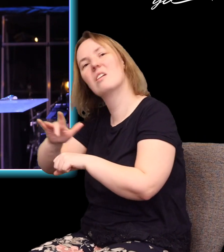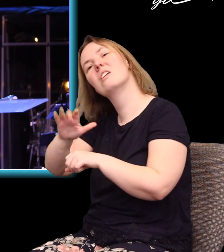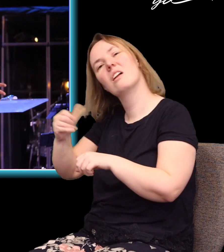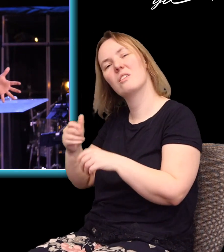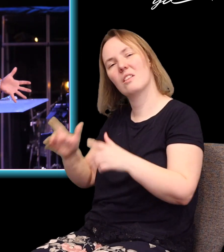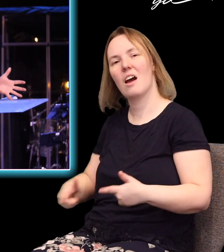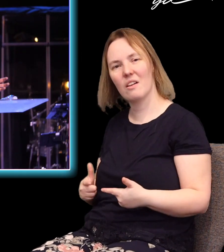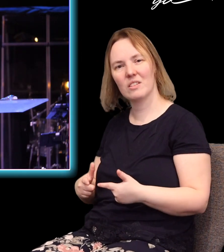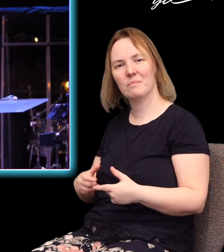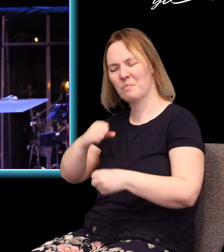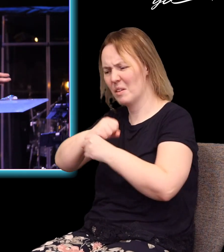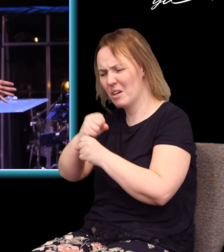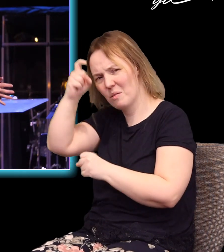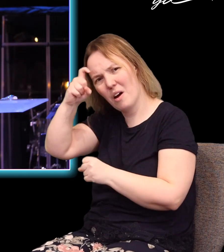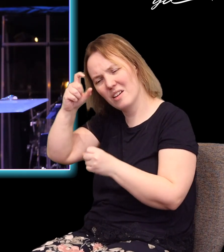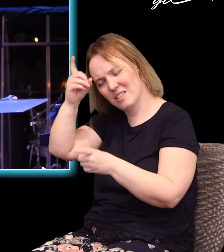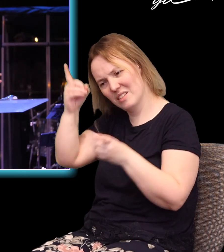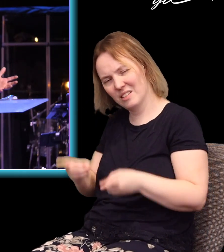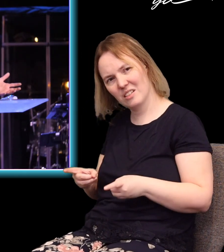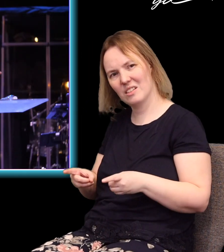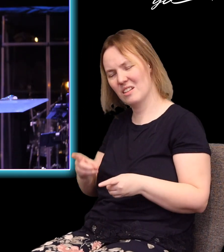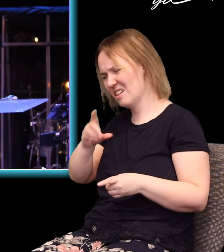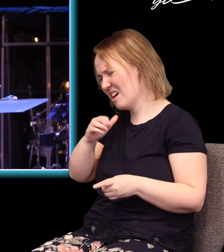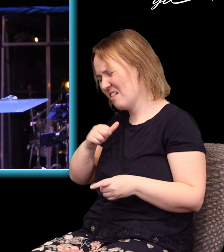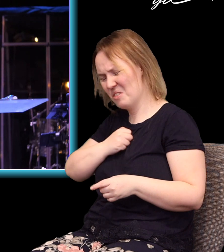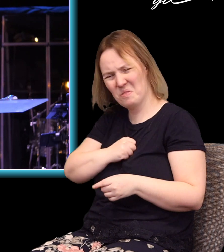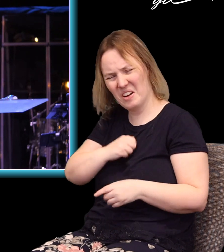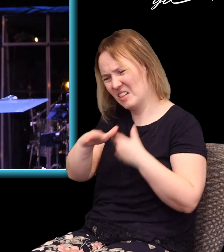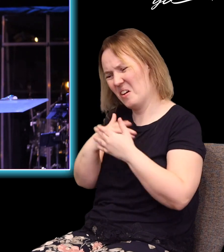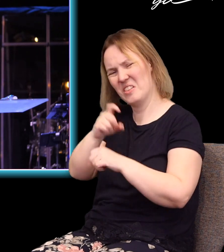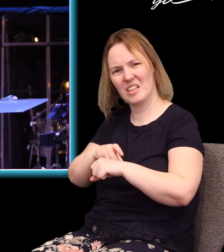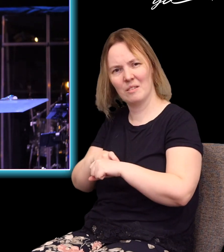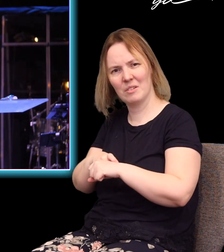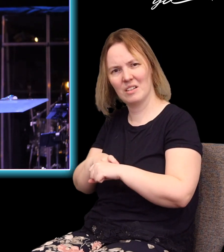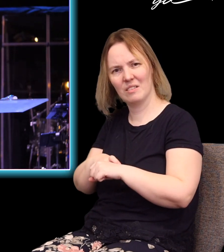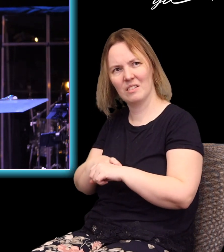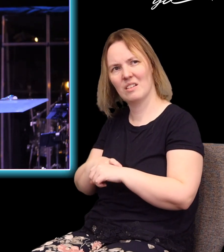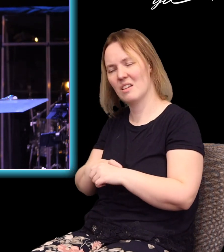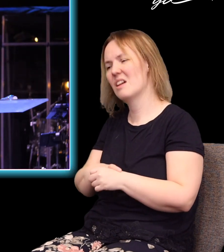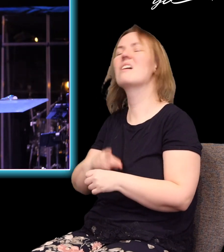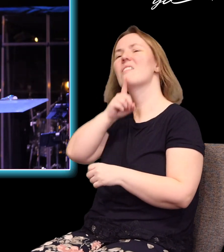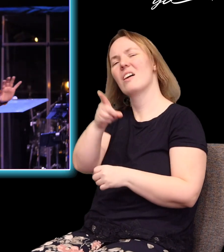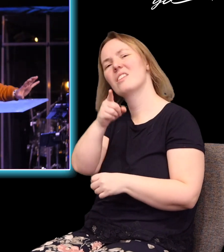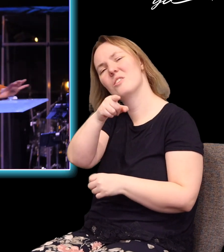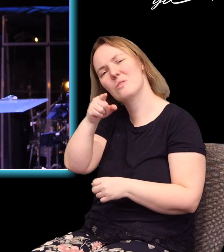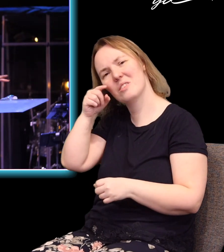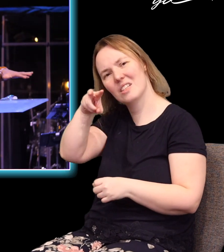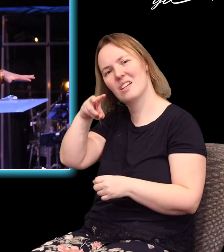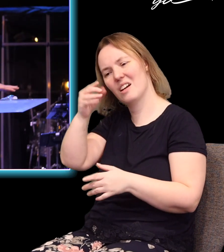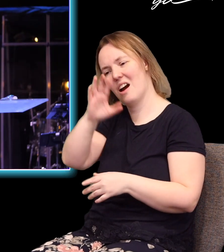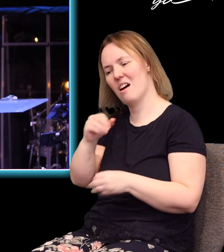come together, making things work out, making wise decisions, not having regrets all the time. And the fact that you see God flowing through